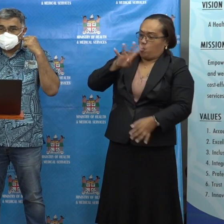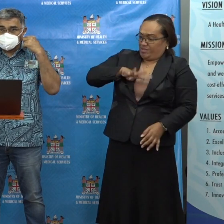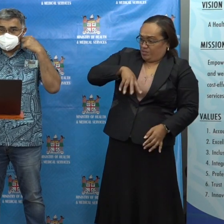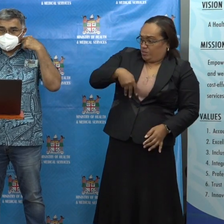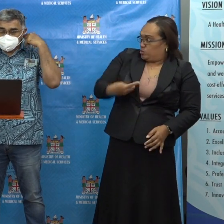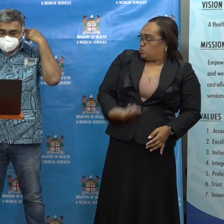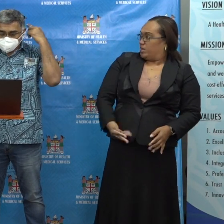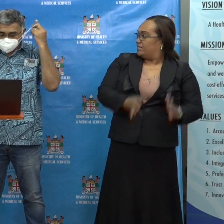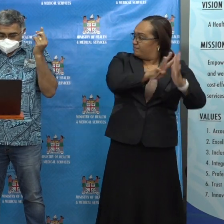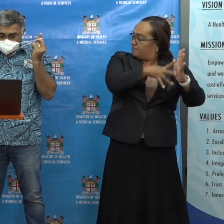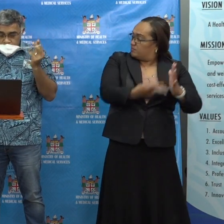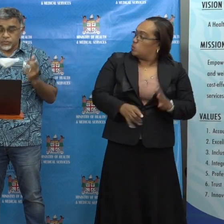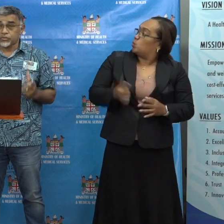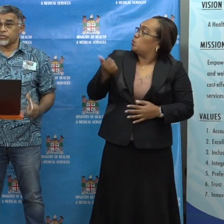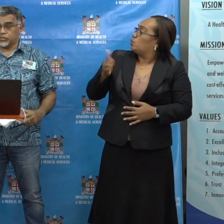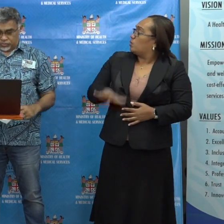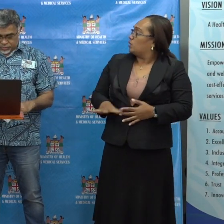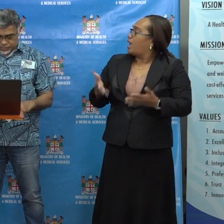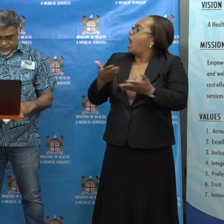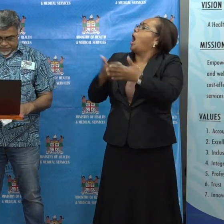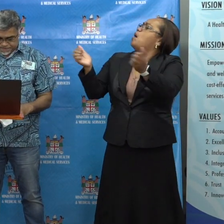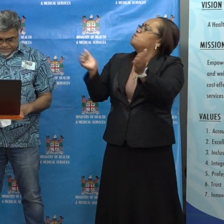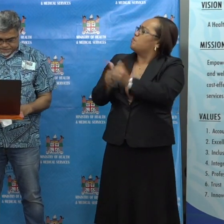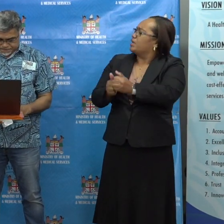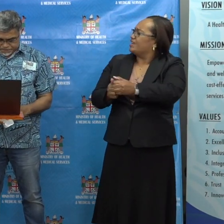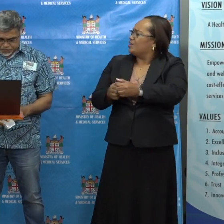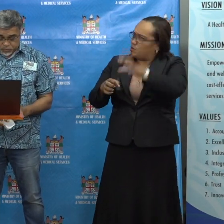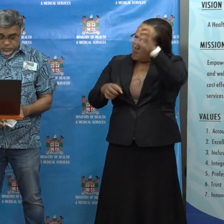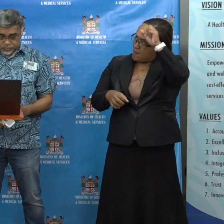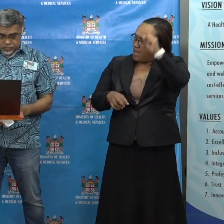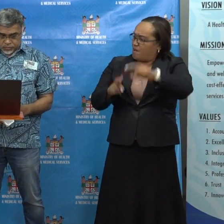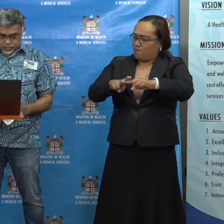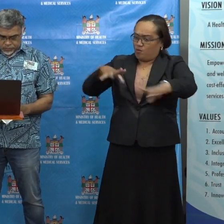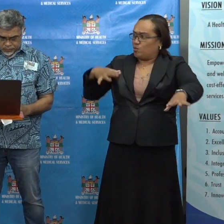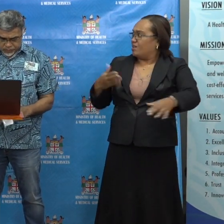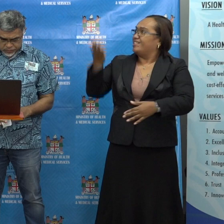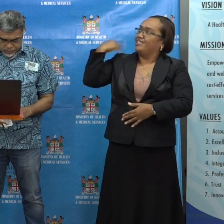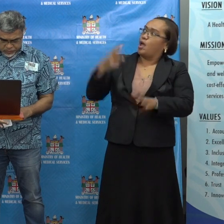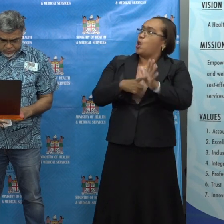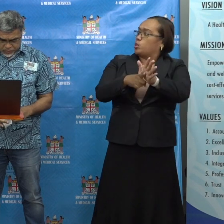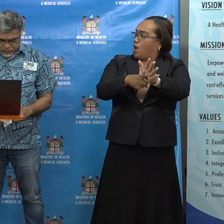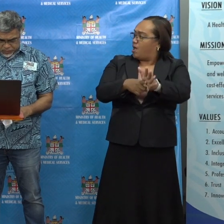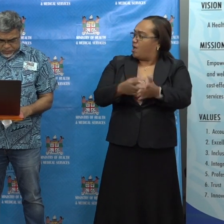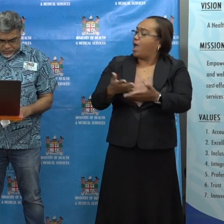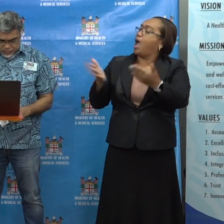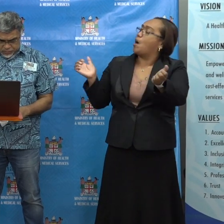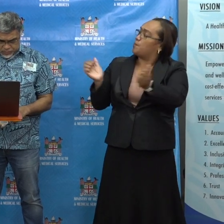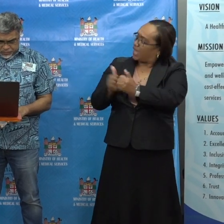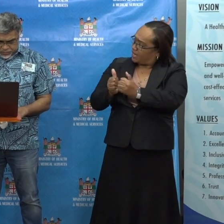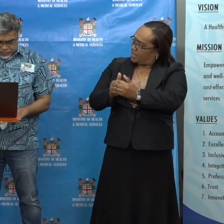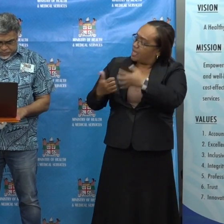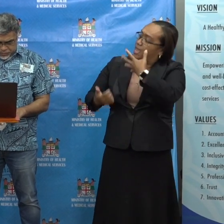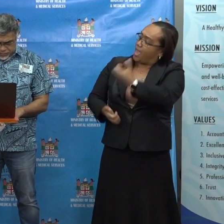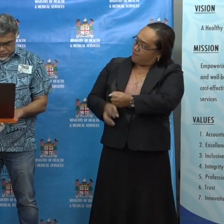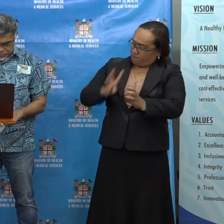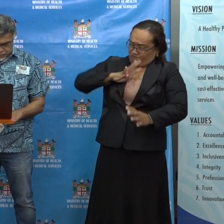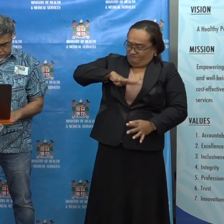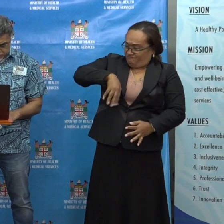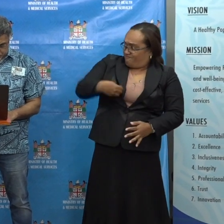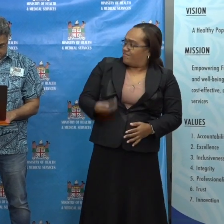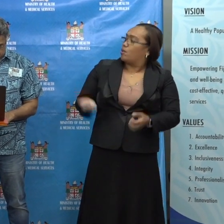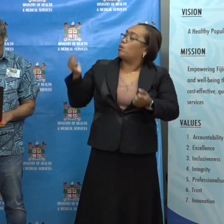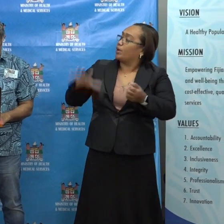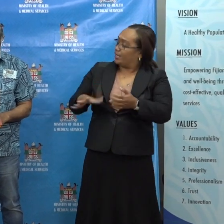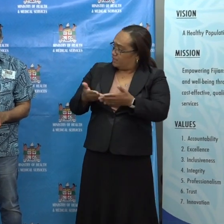have been screened so far for those who attended the funeral in Tawakombo Toka, and those who have been screened during